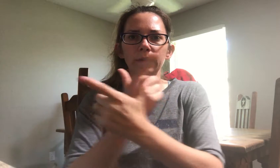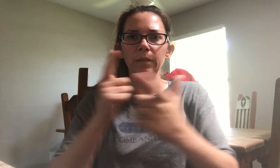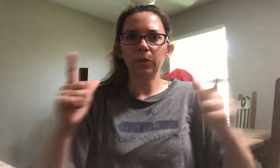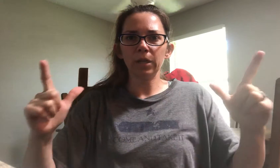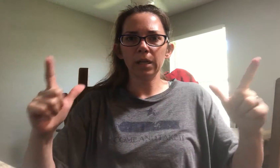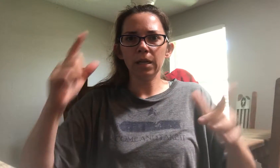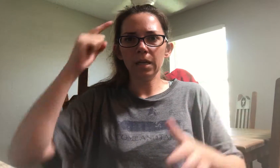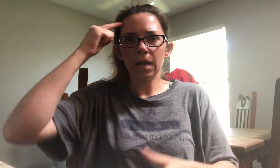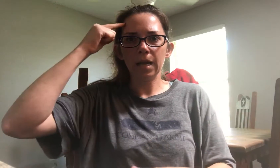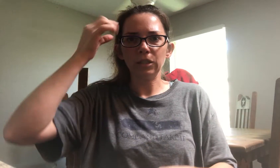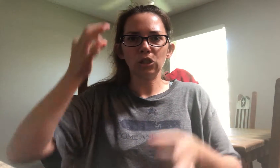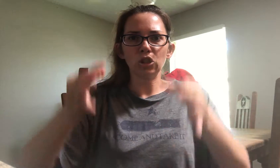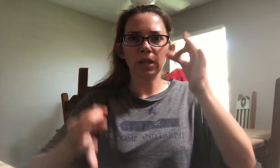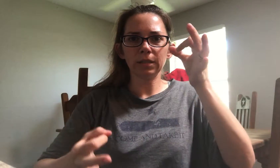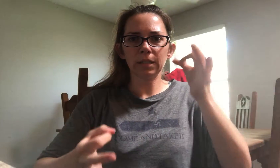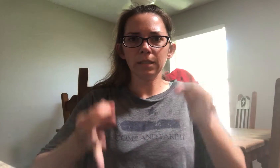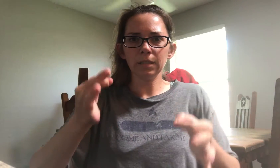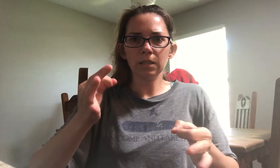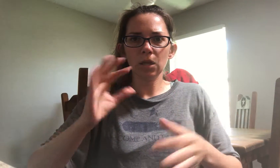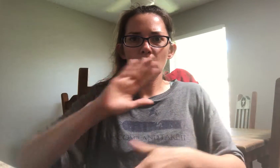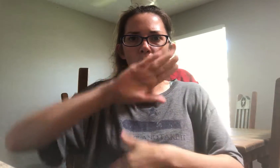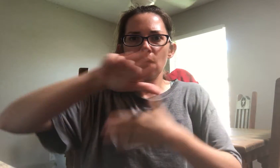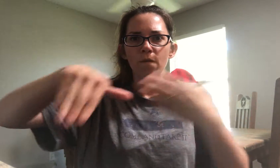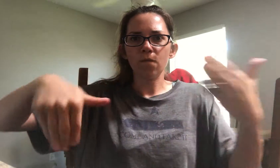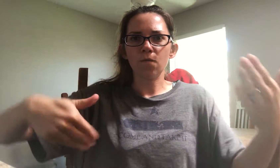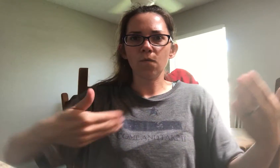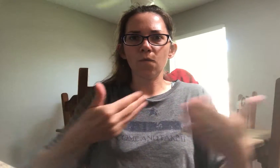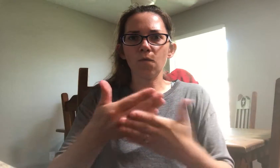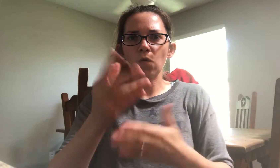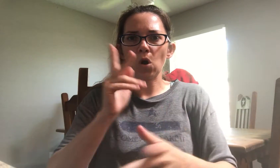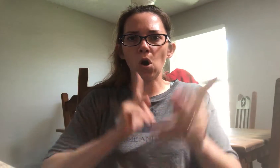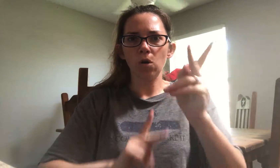liberty and justice for all.